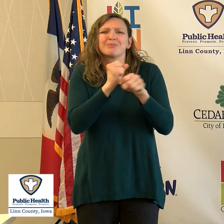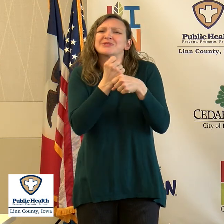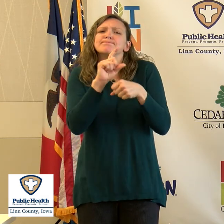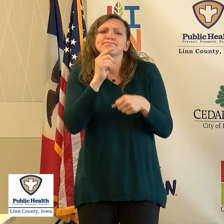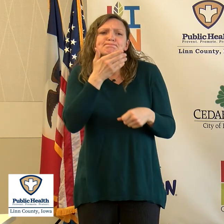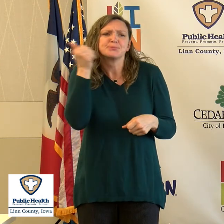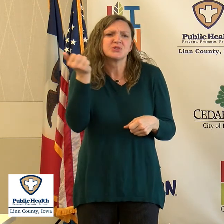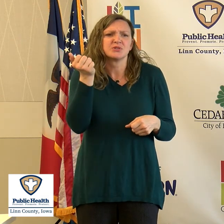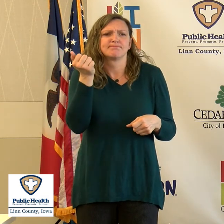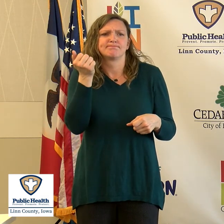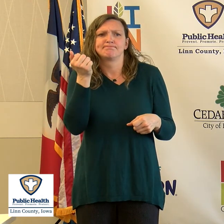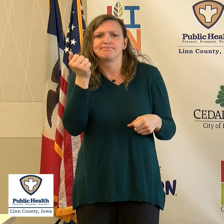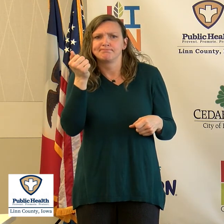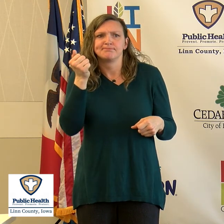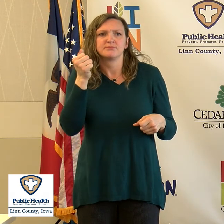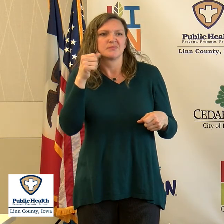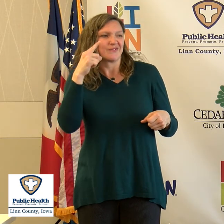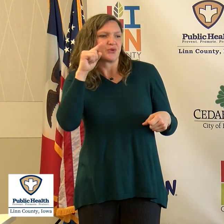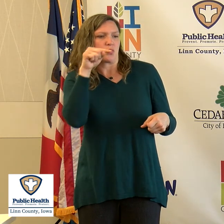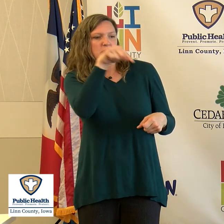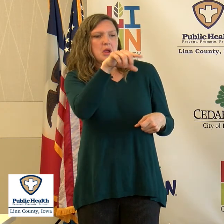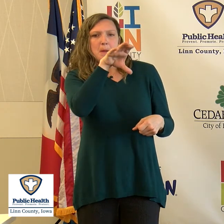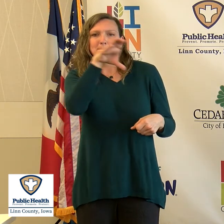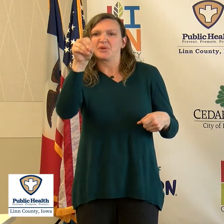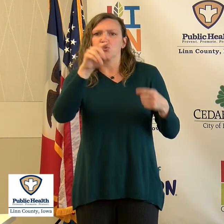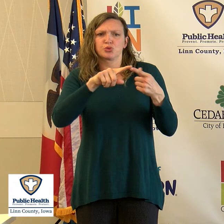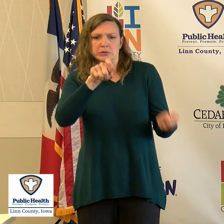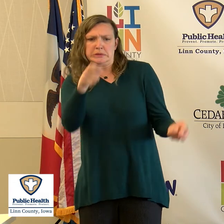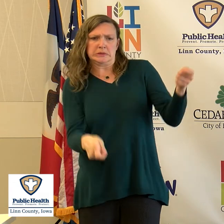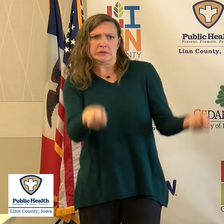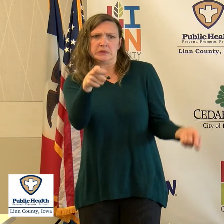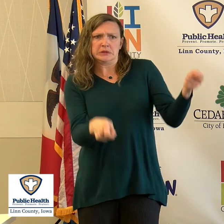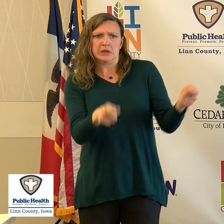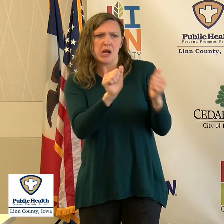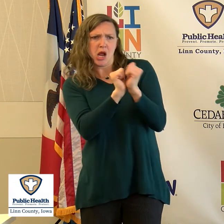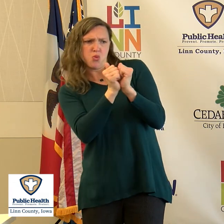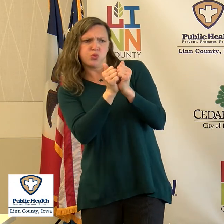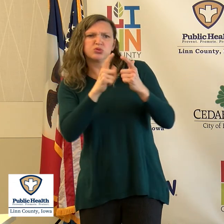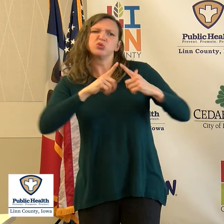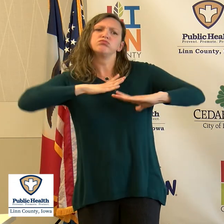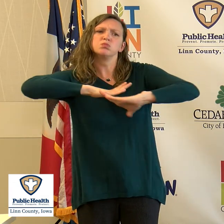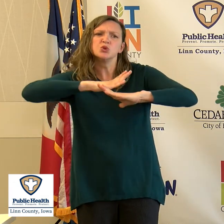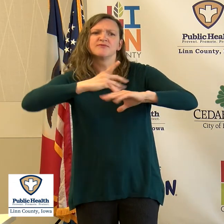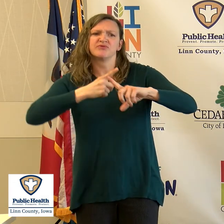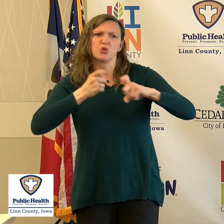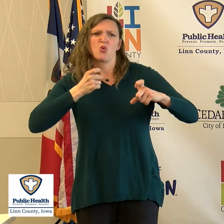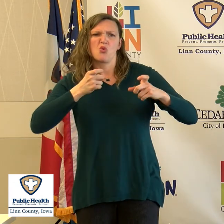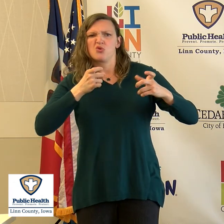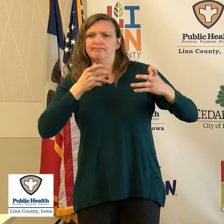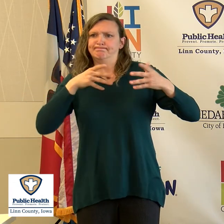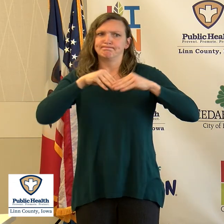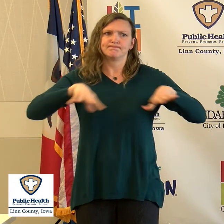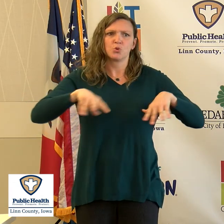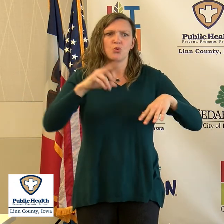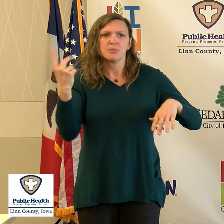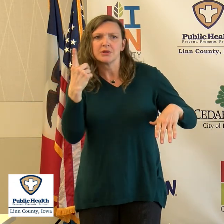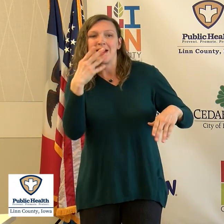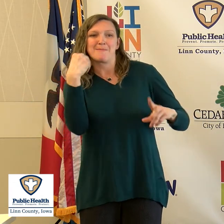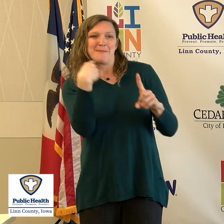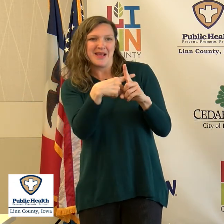companies have in place to keep their workers safe, if they're adhering to best practices, and if there's anything they need from